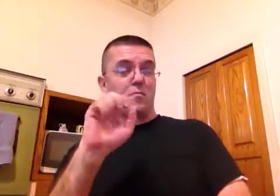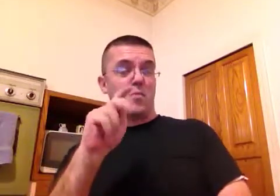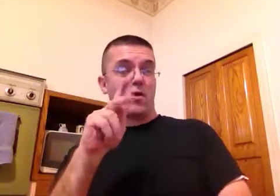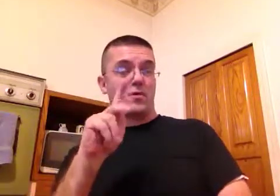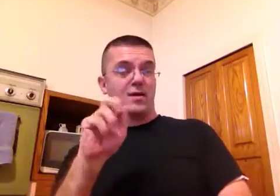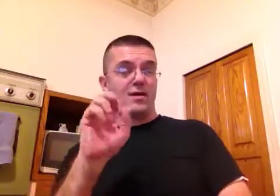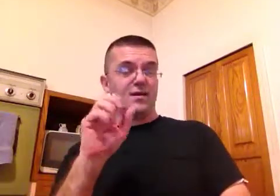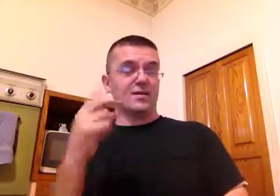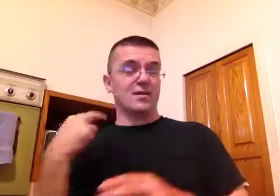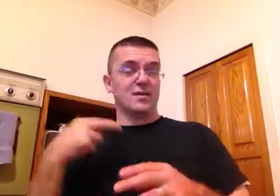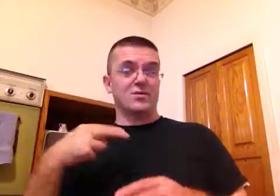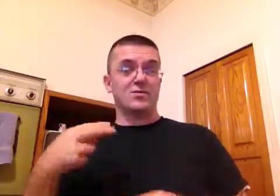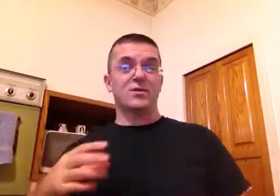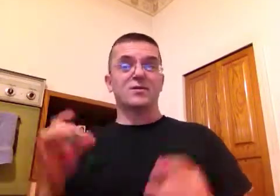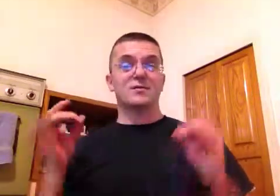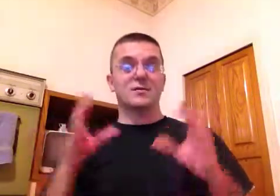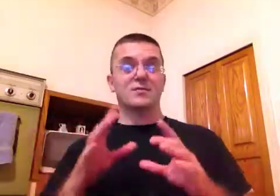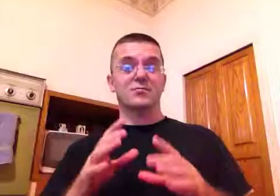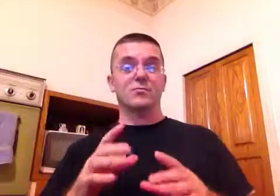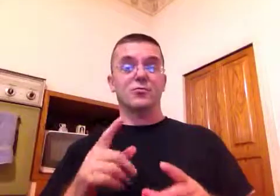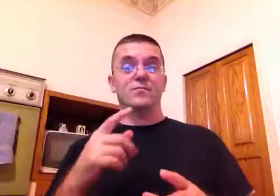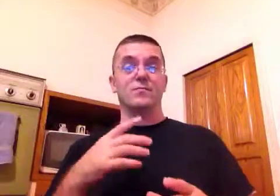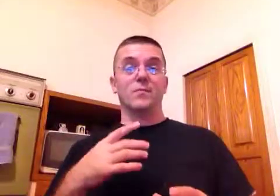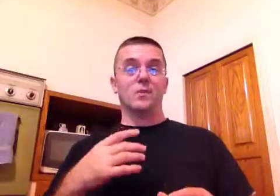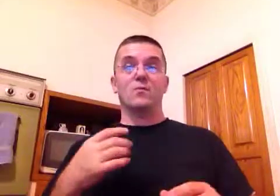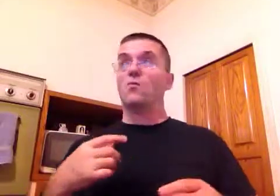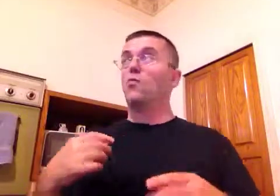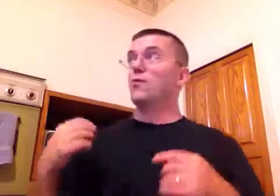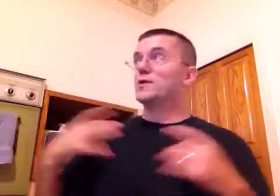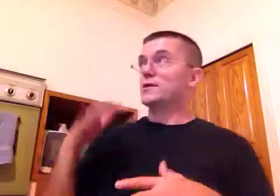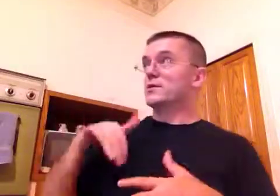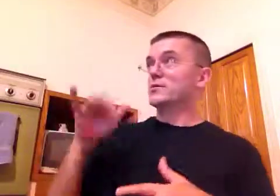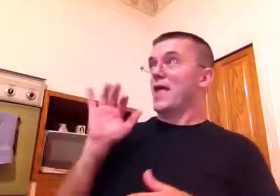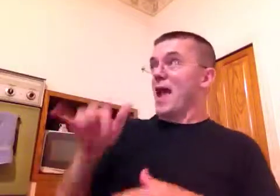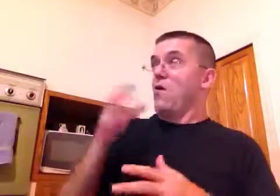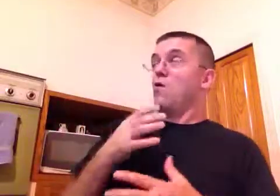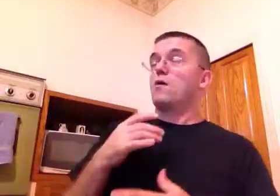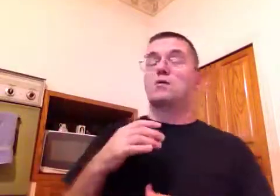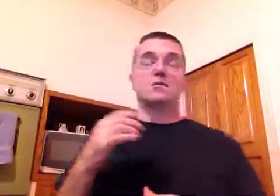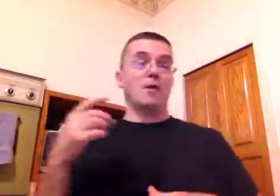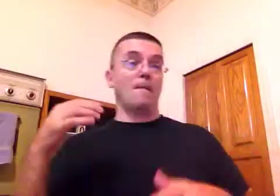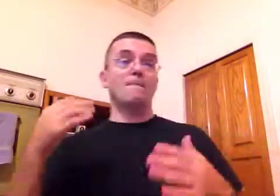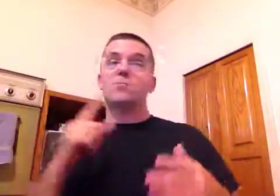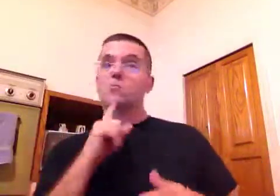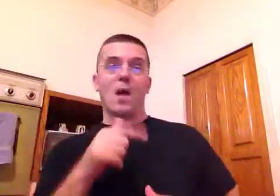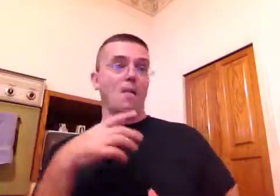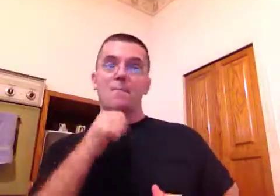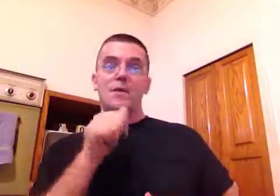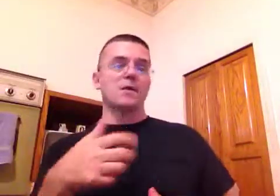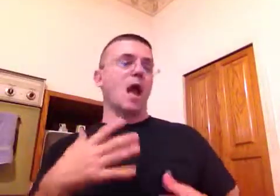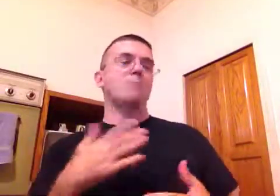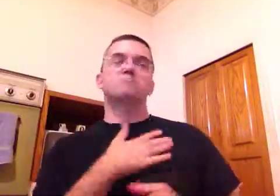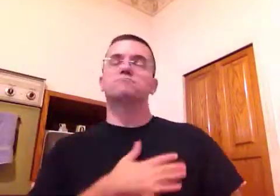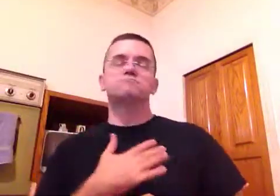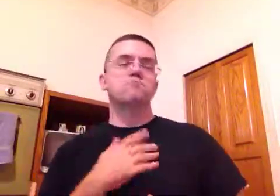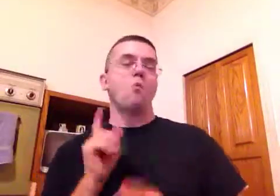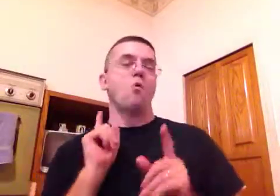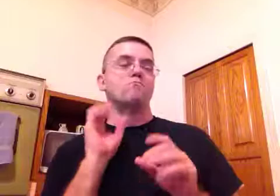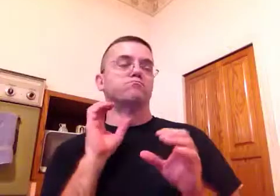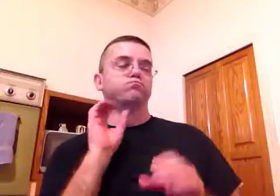actually means that we probably got that out of the way. And so I'm dumping money like crazy into mutual funds. Just like real estate has